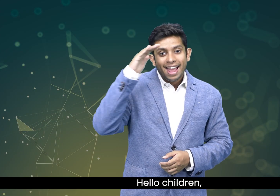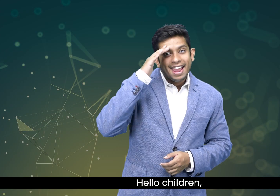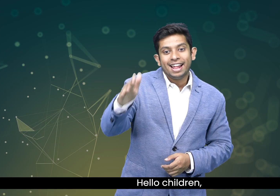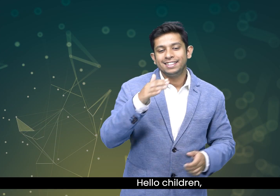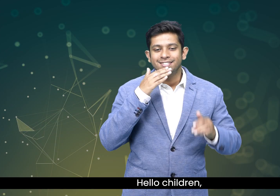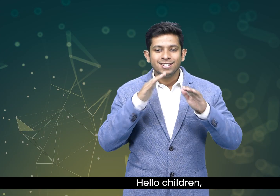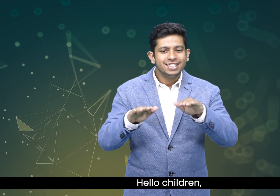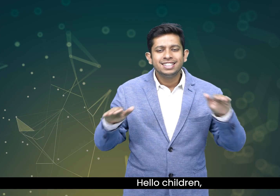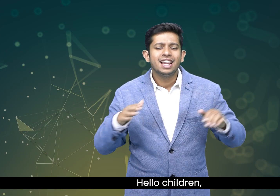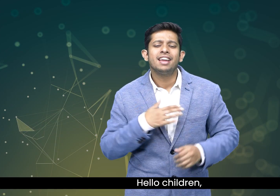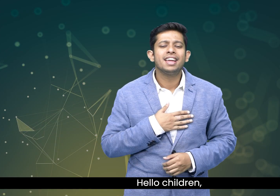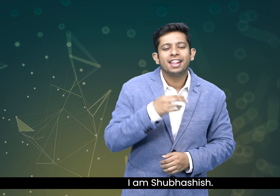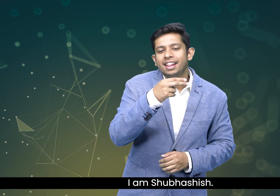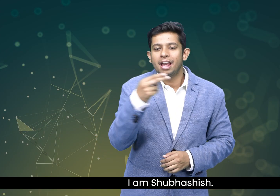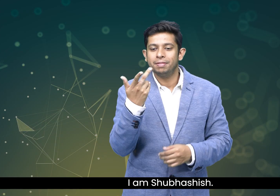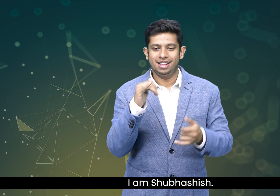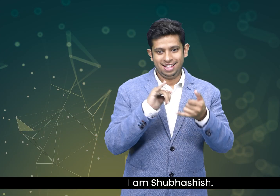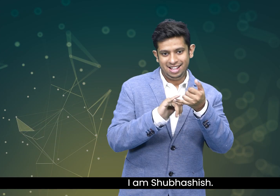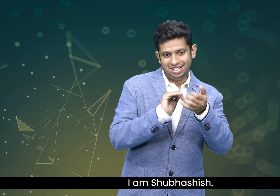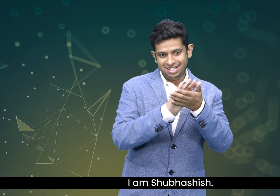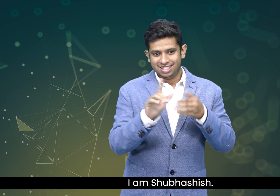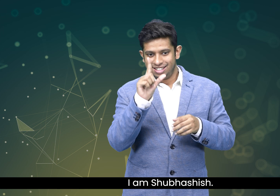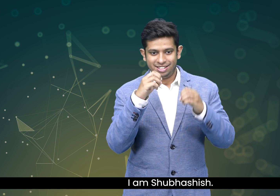Hello children, I am Shubhashish.